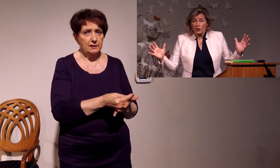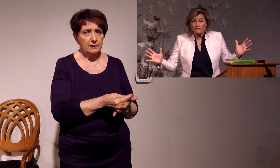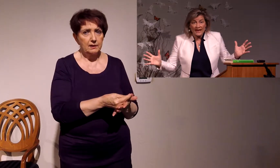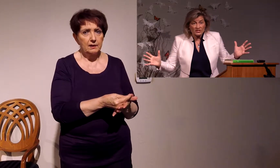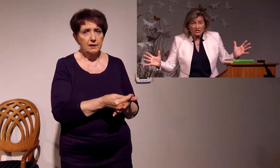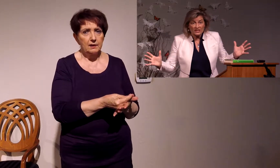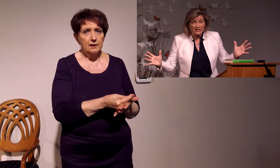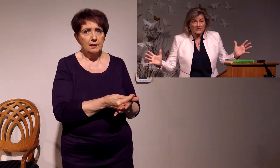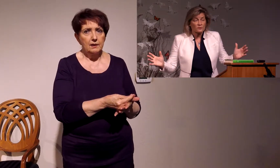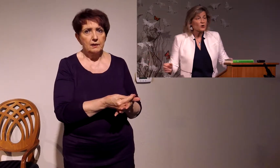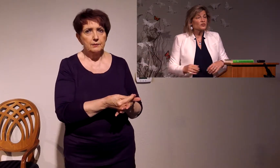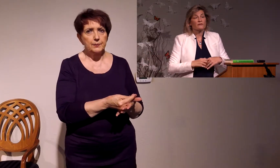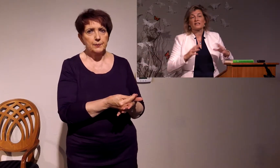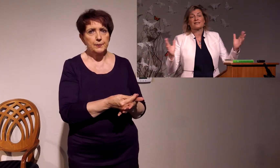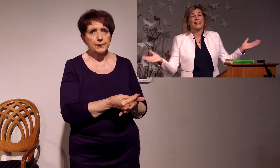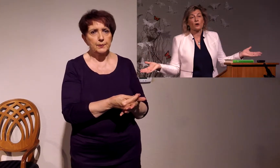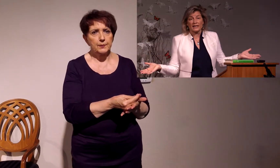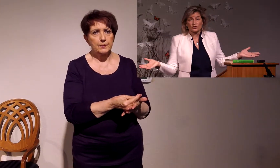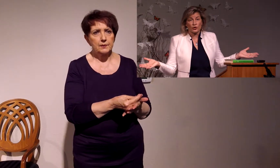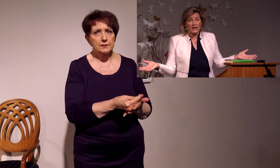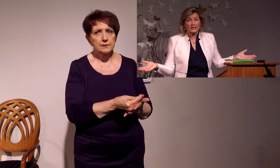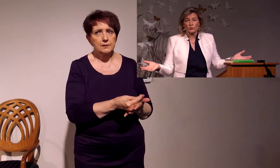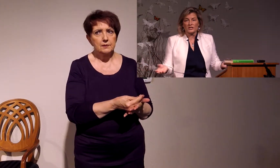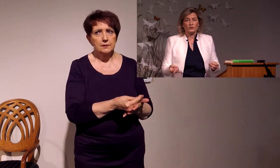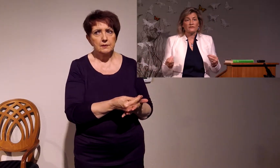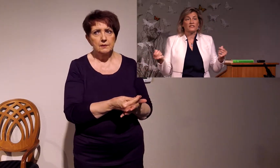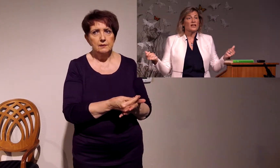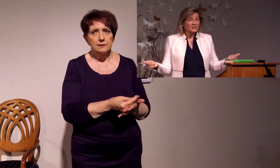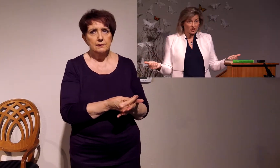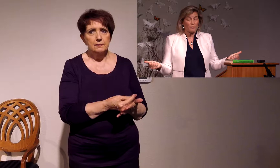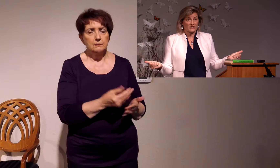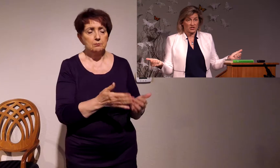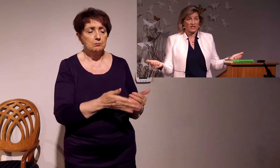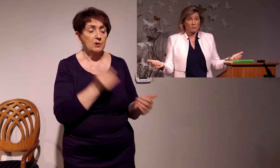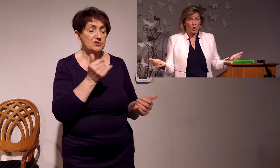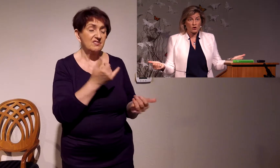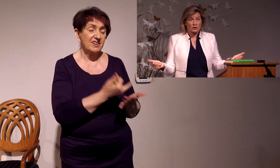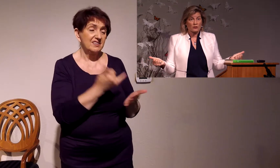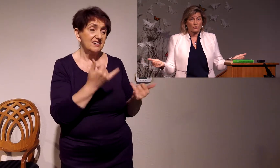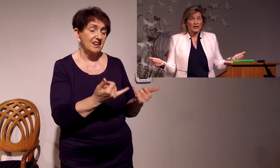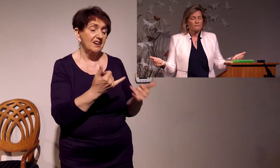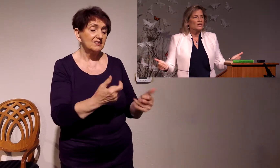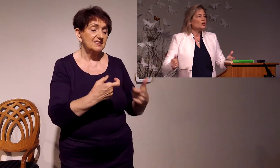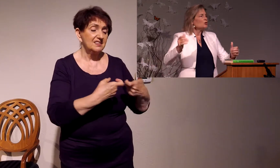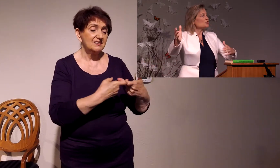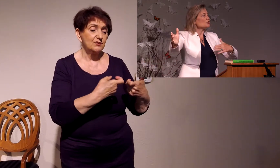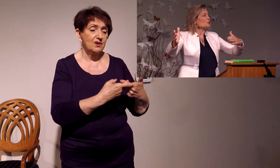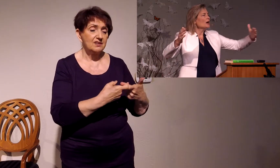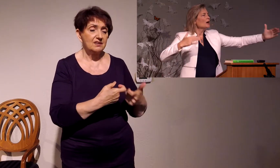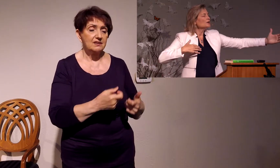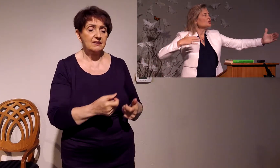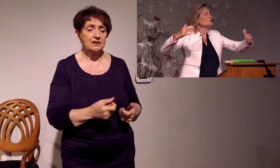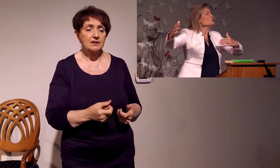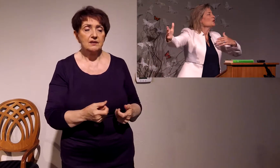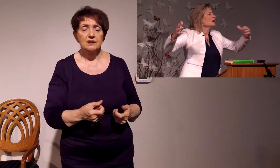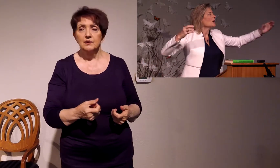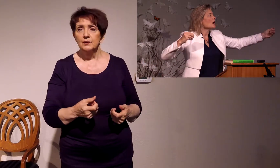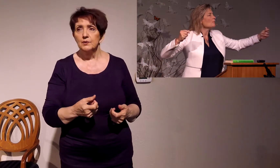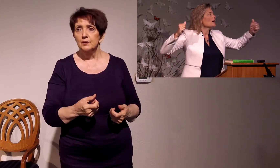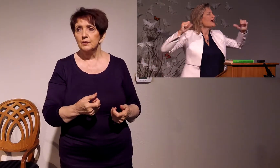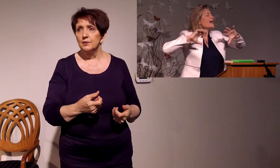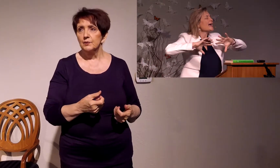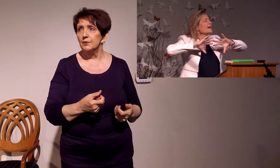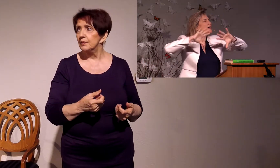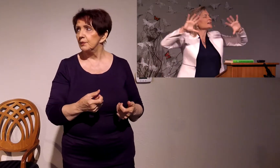shape, form, fashion it is. Most of it is now electronic. We don't even touch it much anymore, right? To